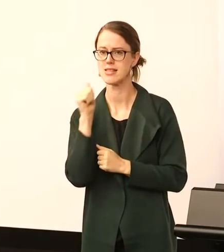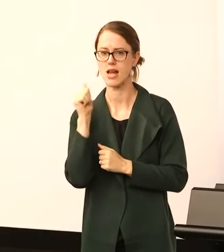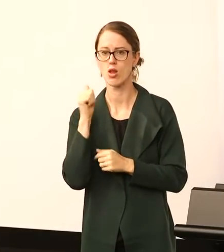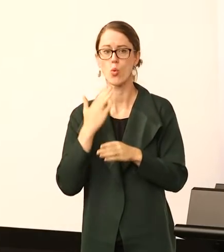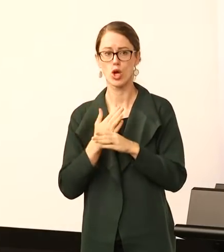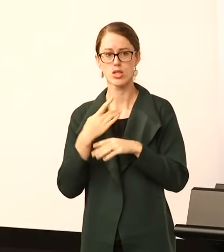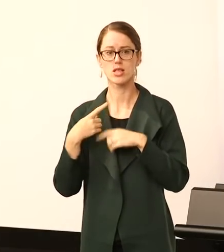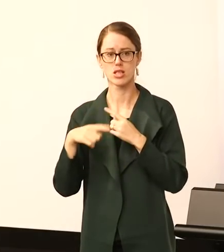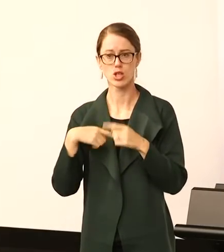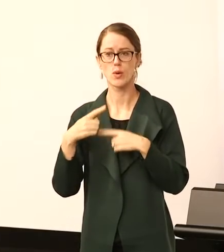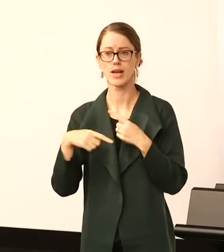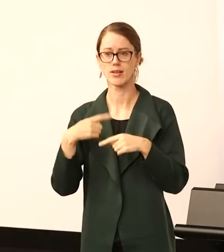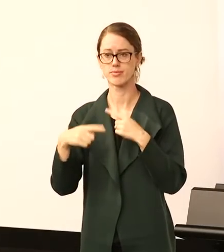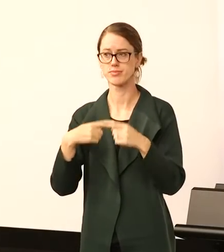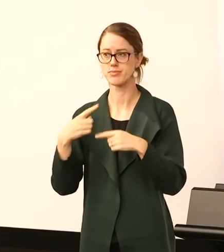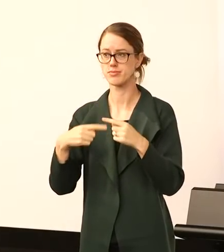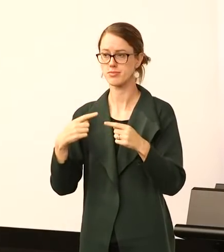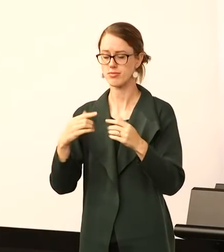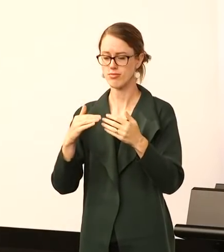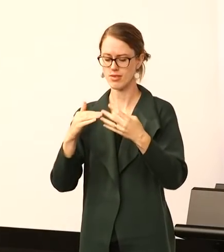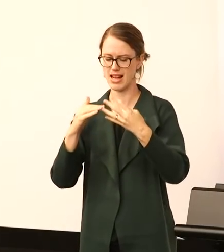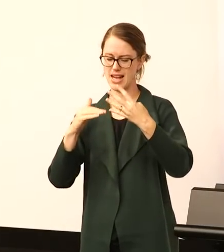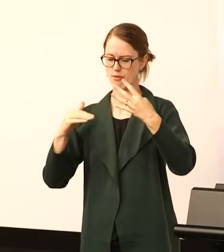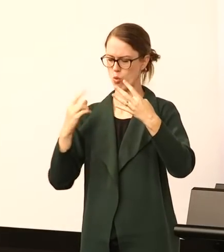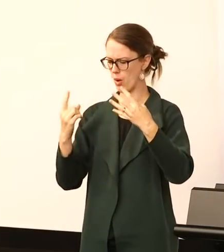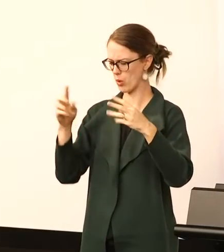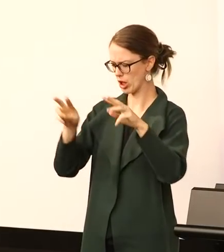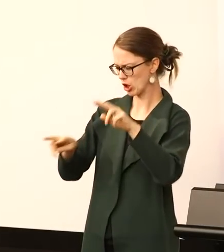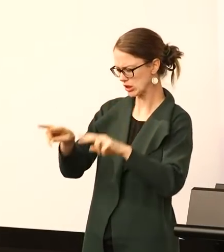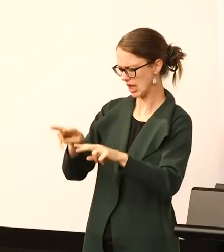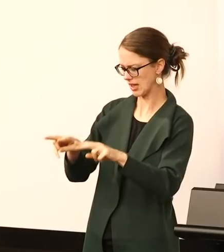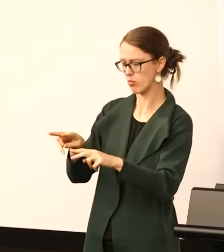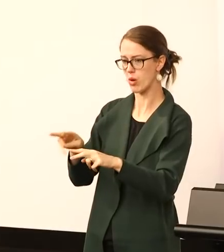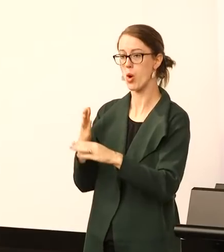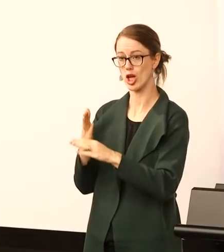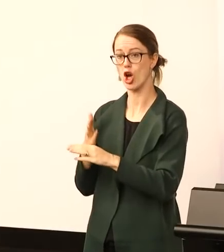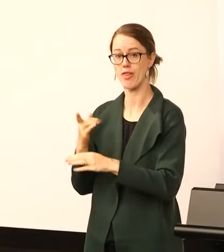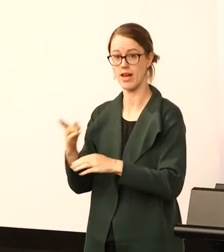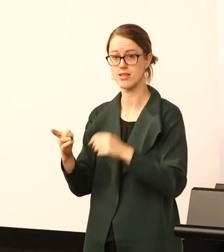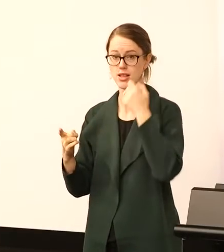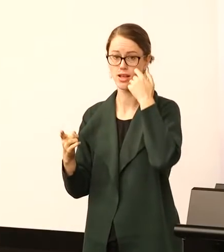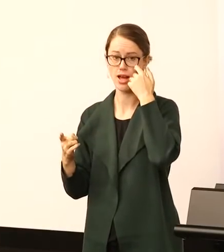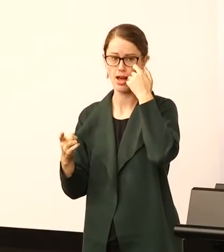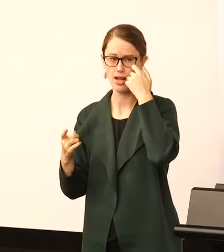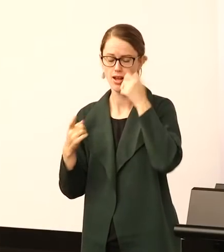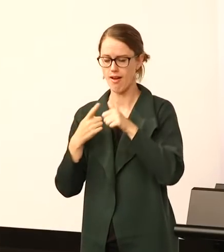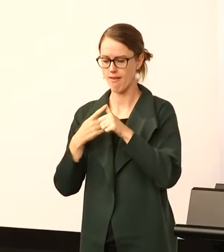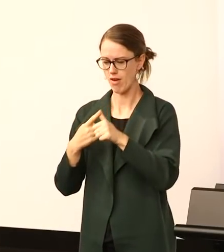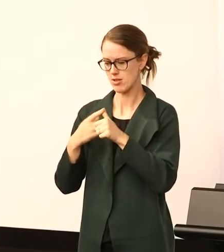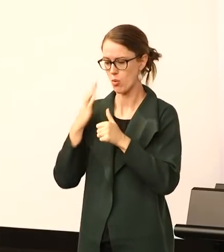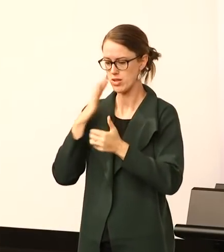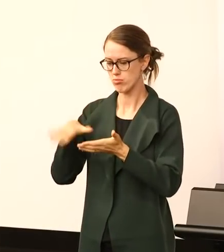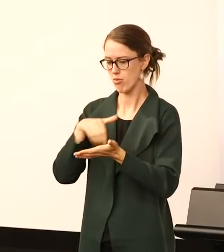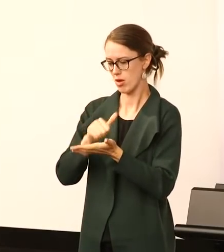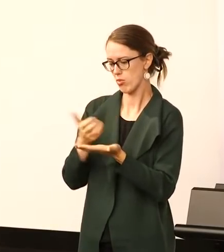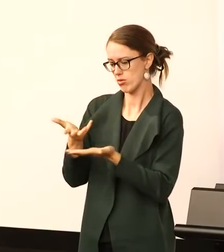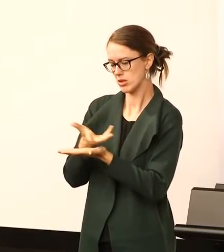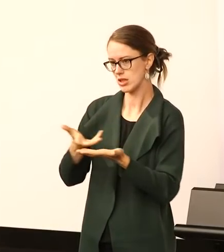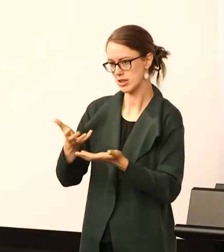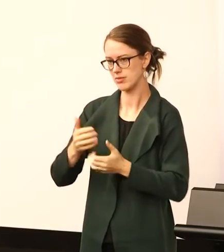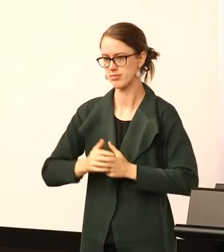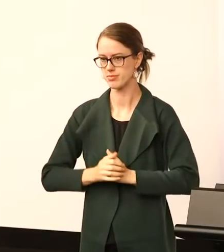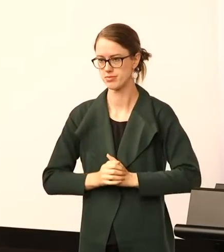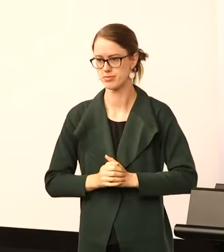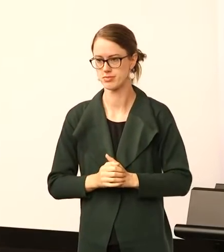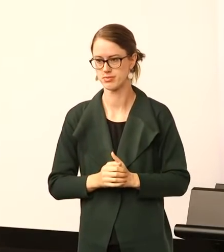continuing apace on what alert level 1 might look like, and also our advice around when it would be appropriate to move to alert